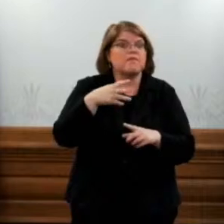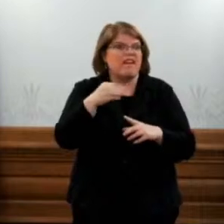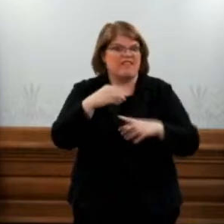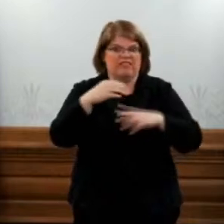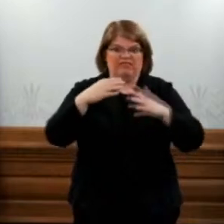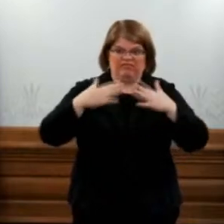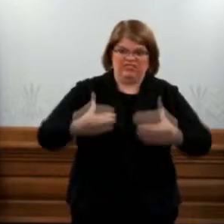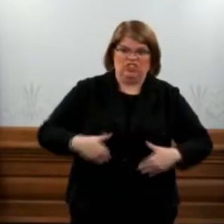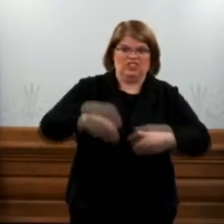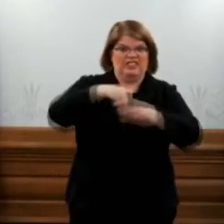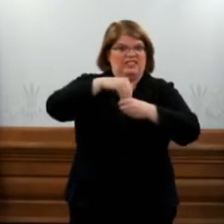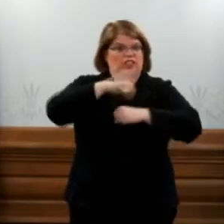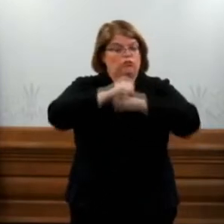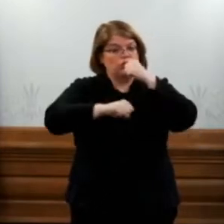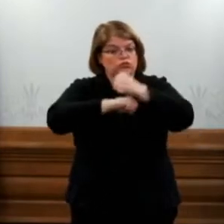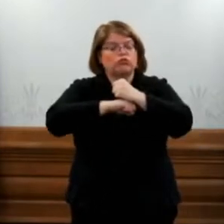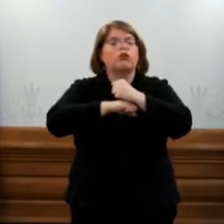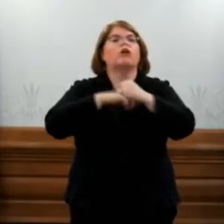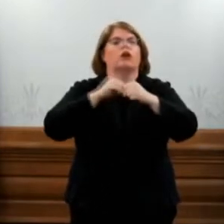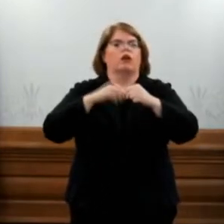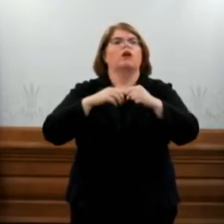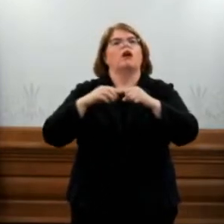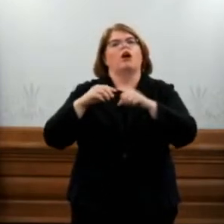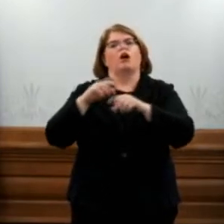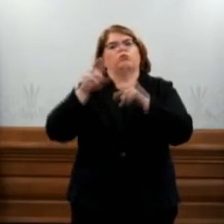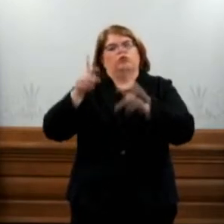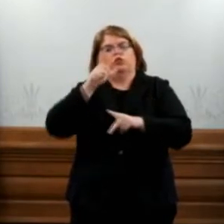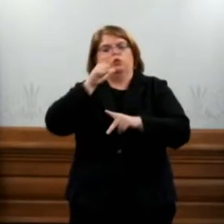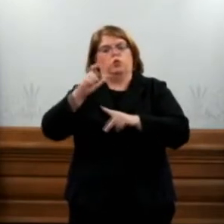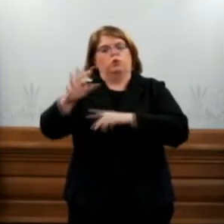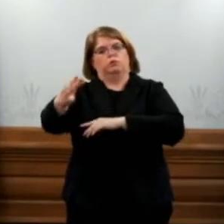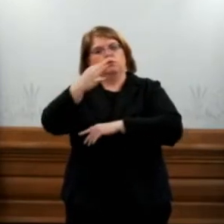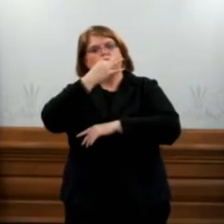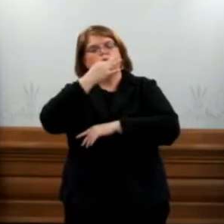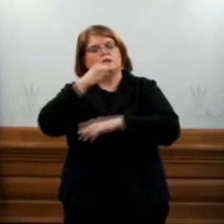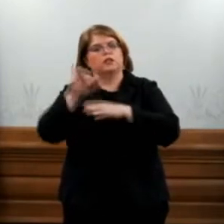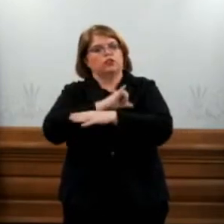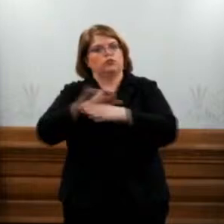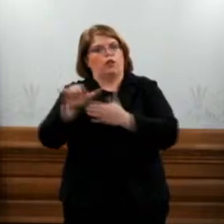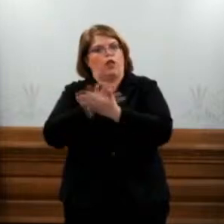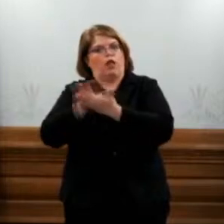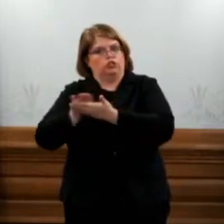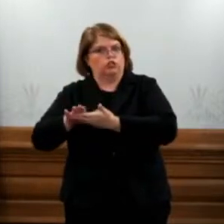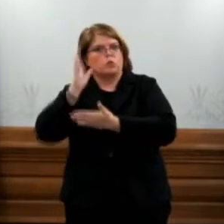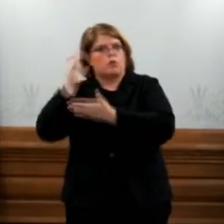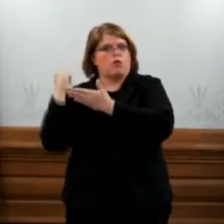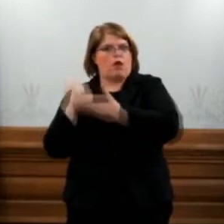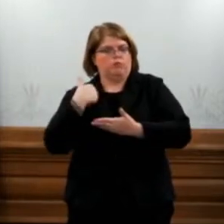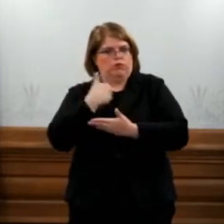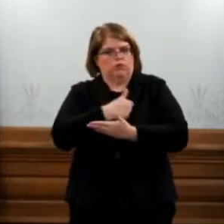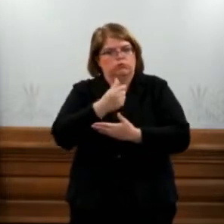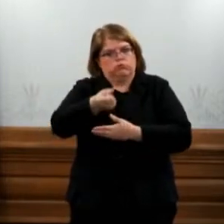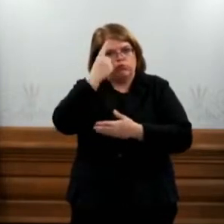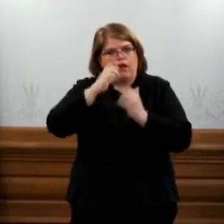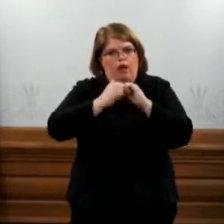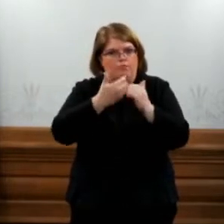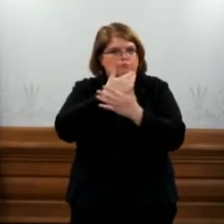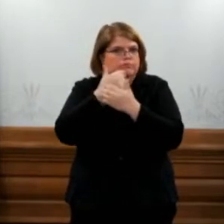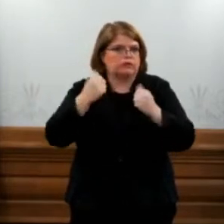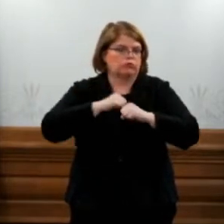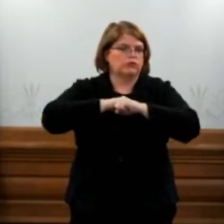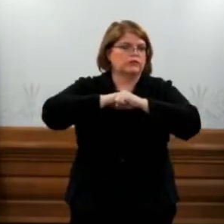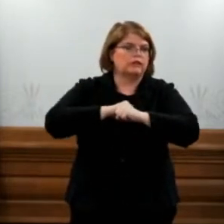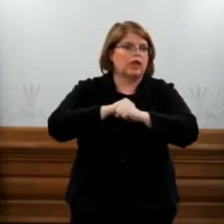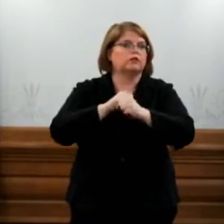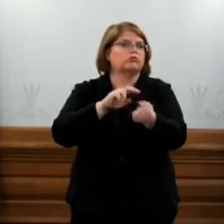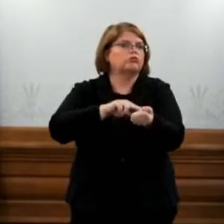indoors. An industrial hygienist will help us to consult with high-risk facilities like skilled nursing facilities and the like. And